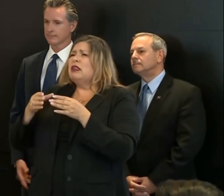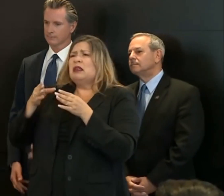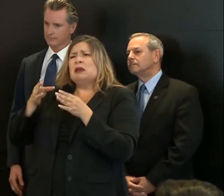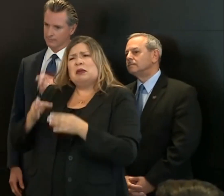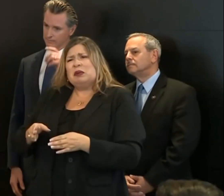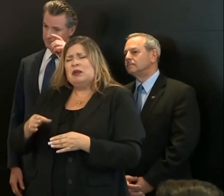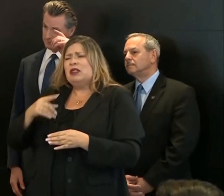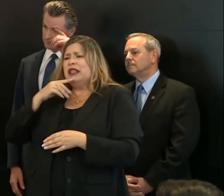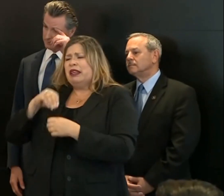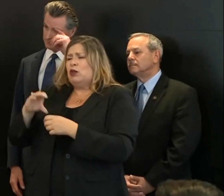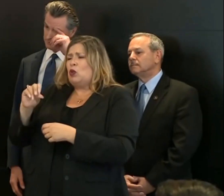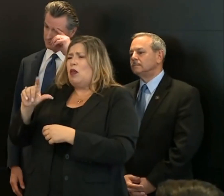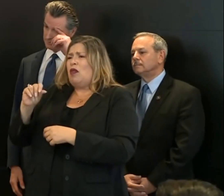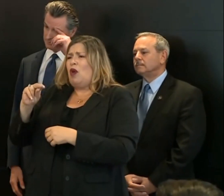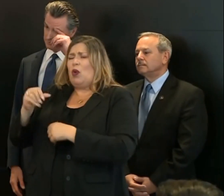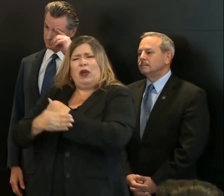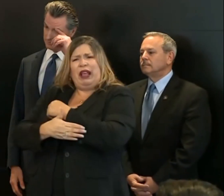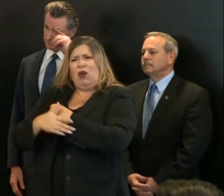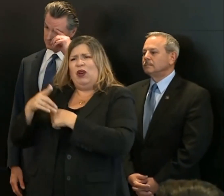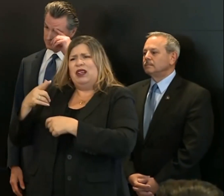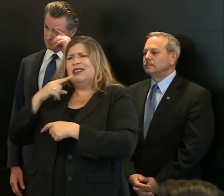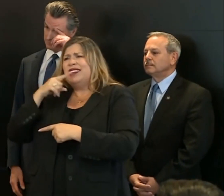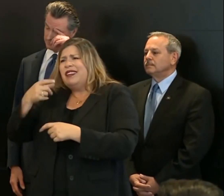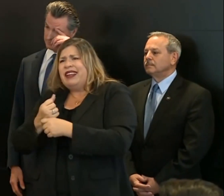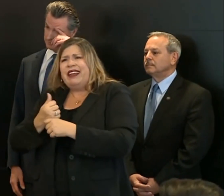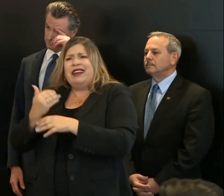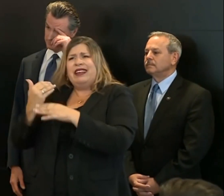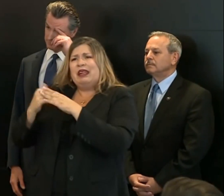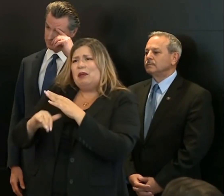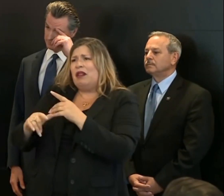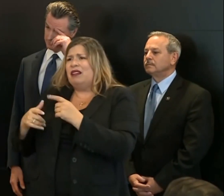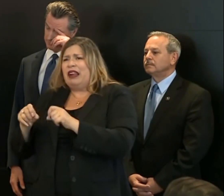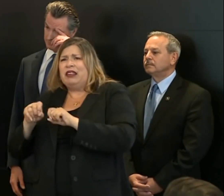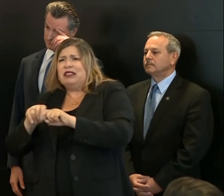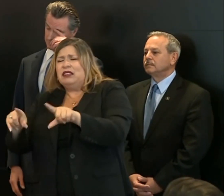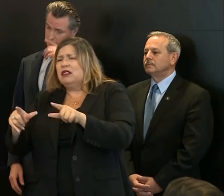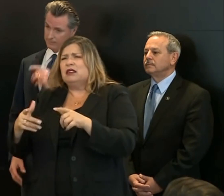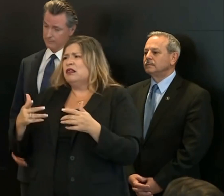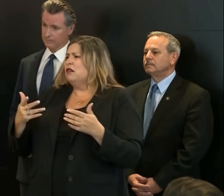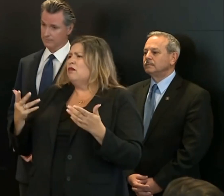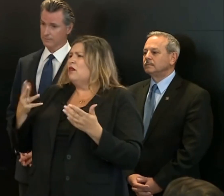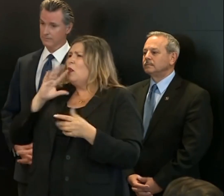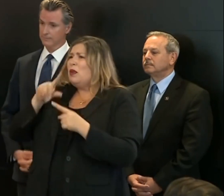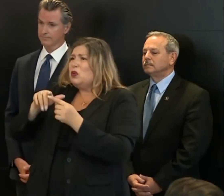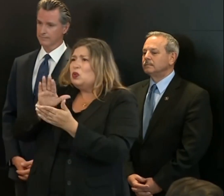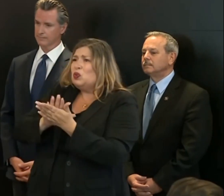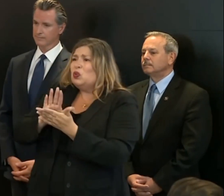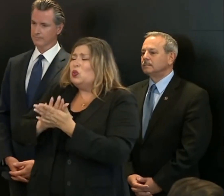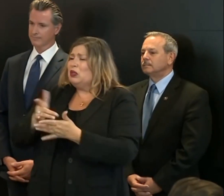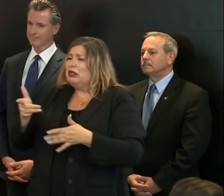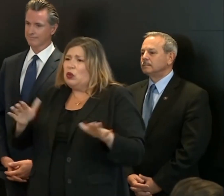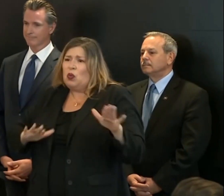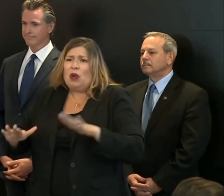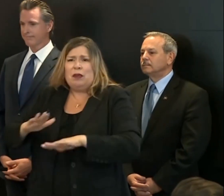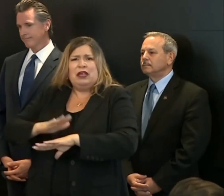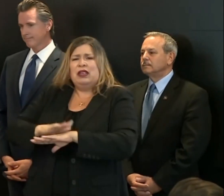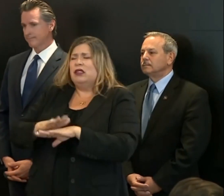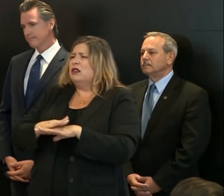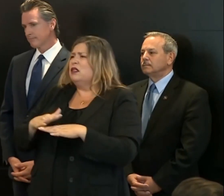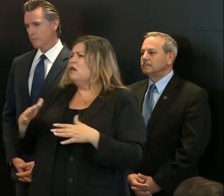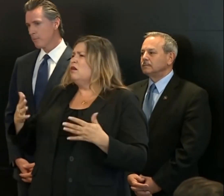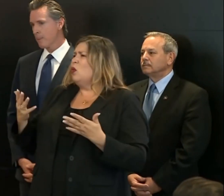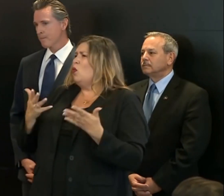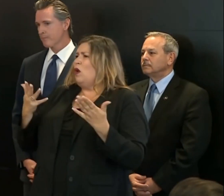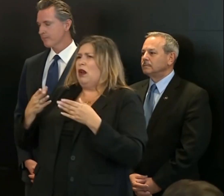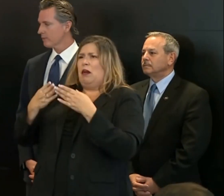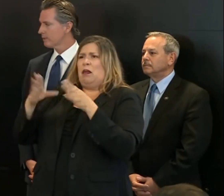getting emails, text messages. What is the general public hearing about this? I mean, they're talking about schools that are wiping down desks. What is the